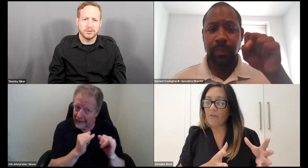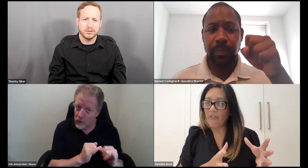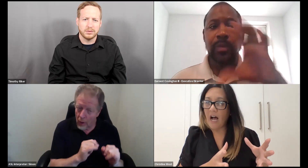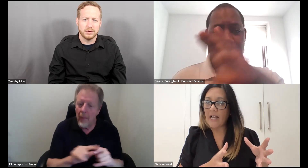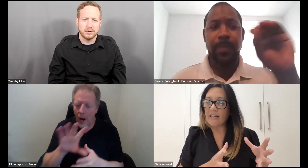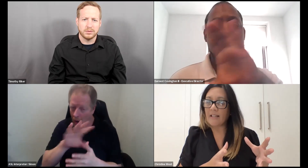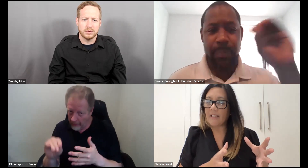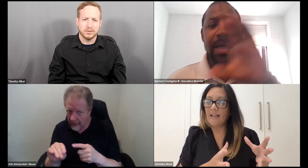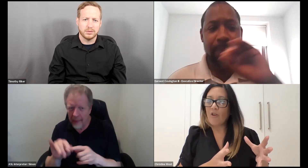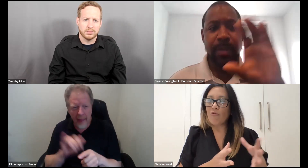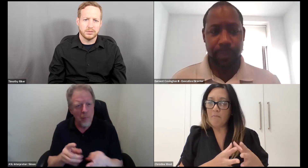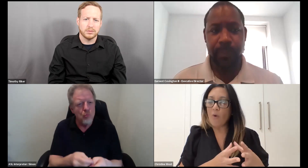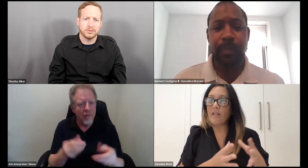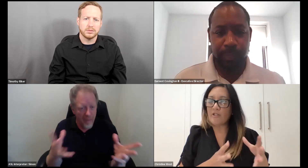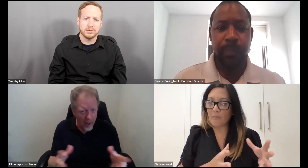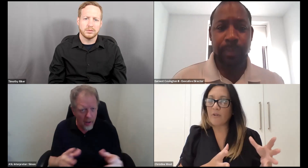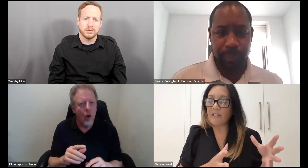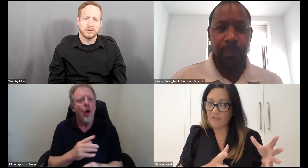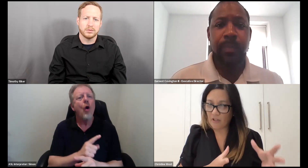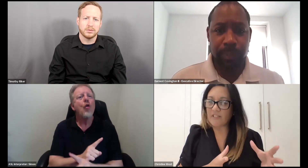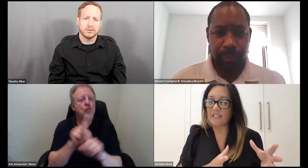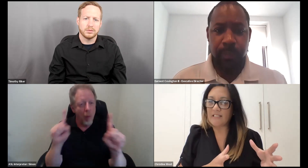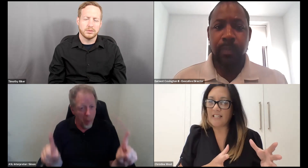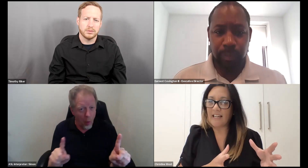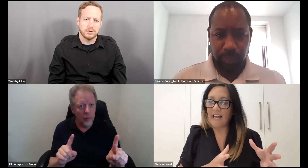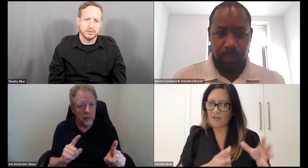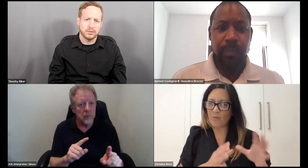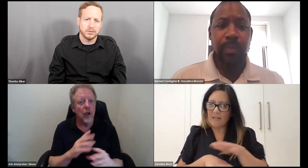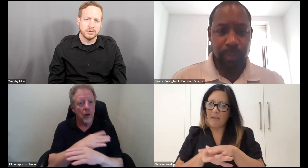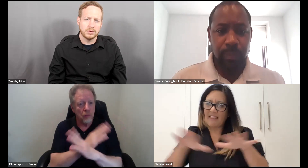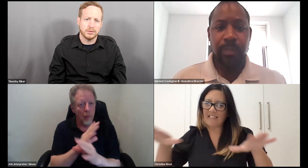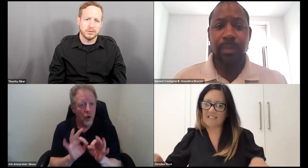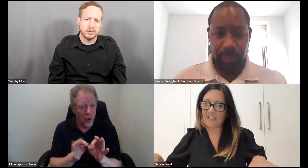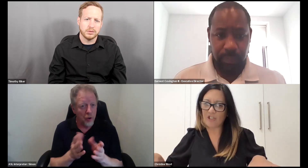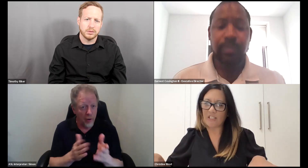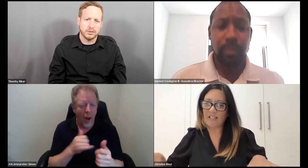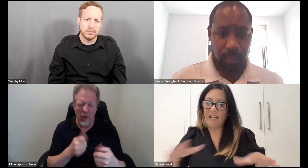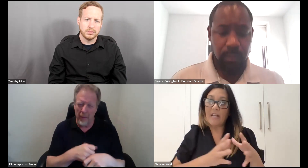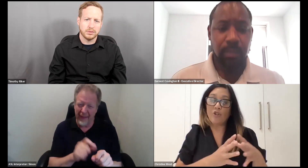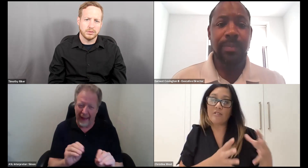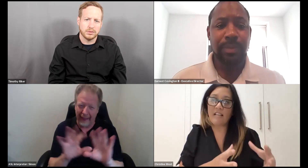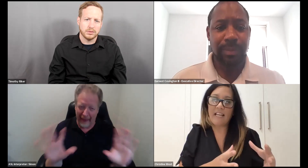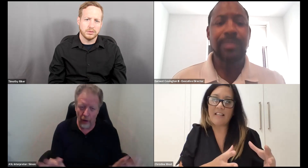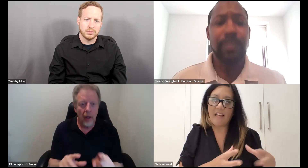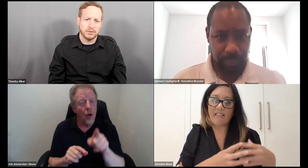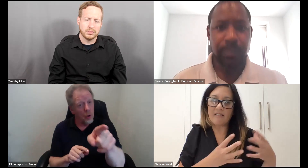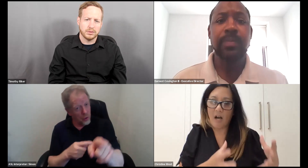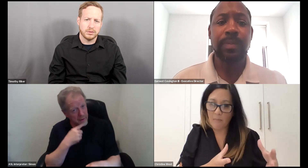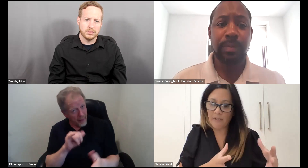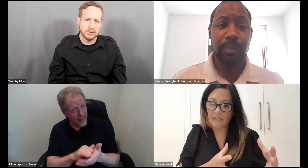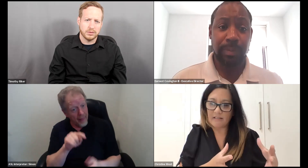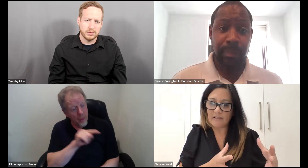who provide remote interpreting services. And I just wanted to make that distinction. And you're saying that